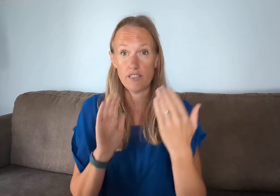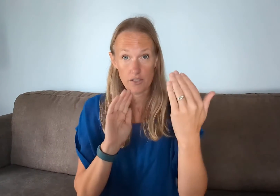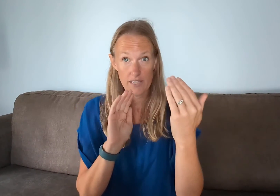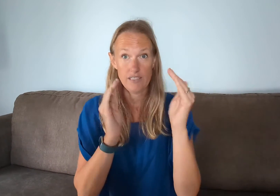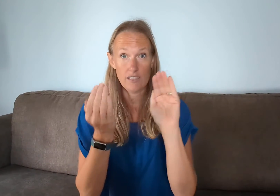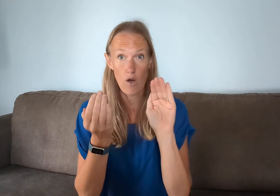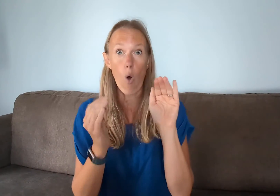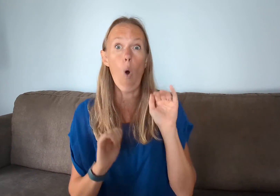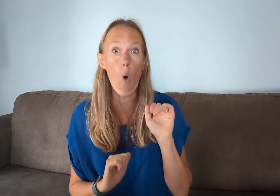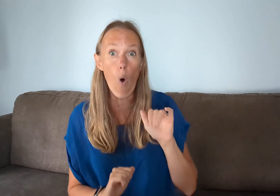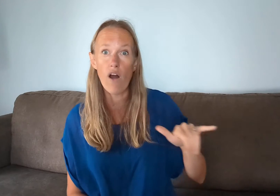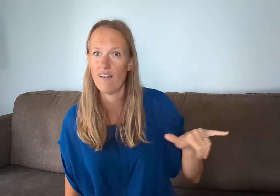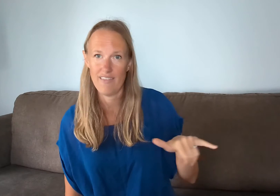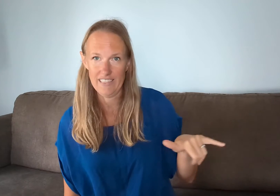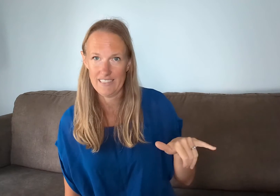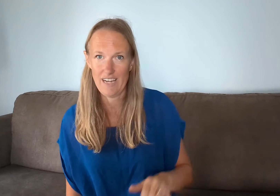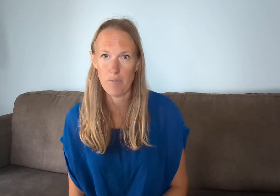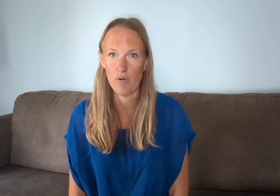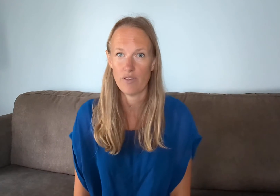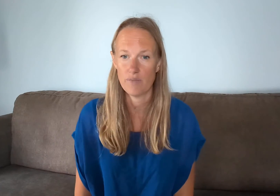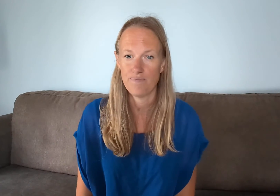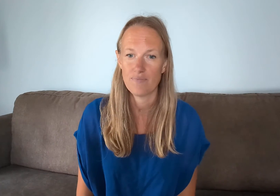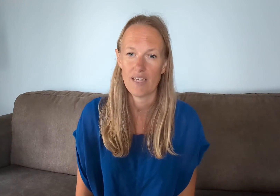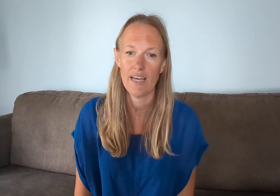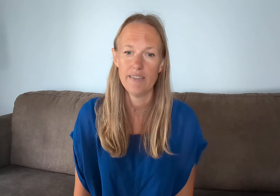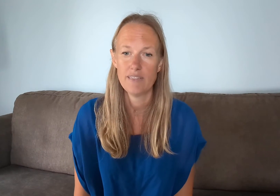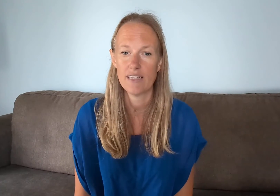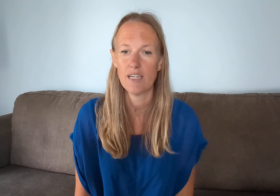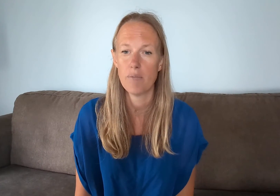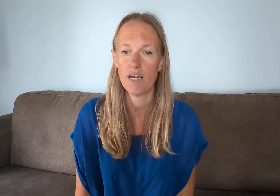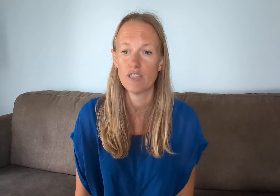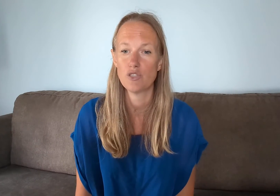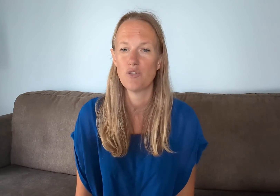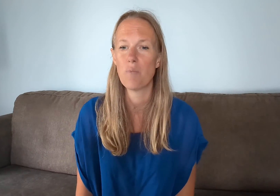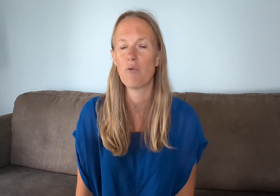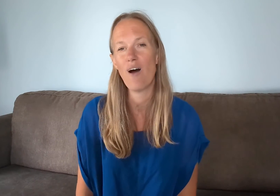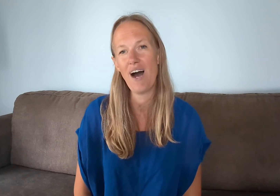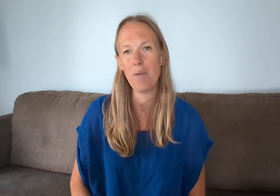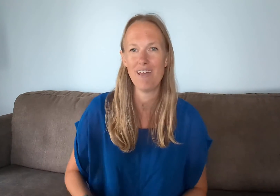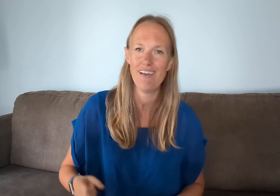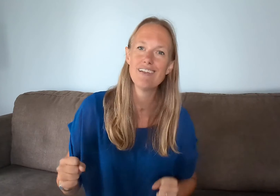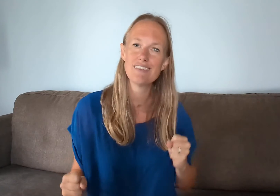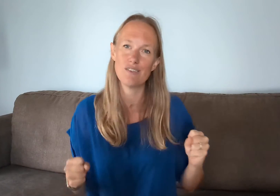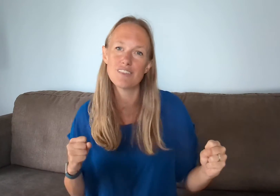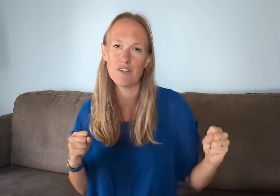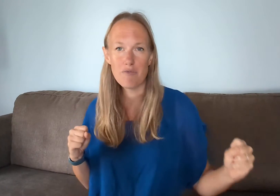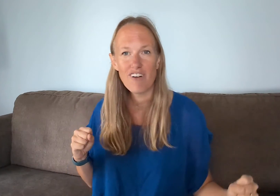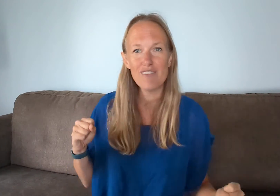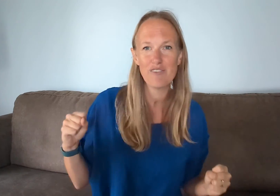do this or this, not both. Okay? Nothing compares to the promise. Those that have been following for a